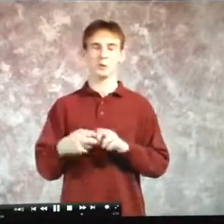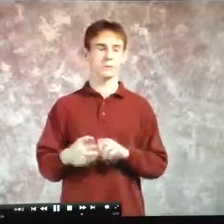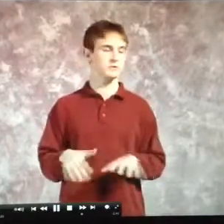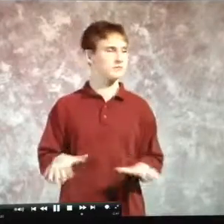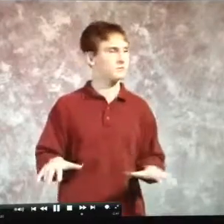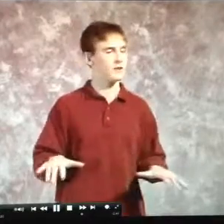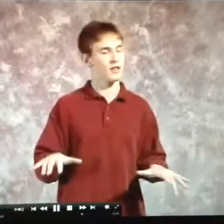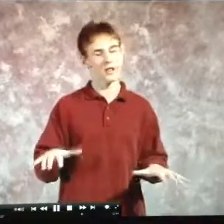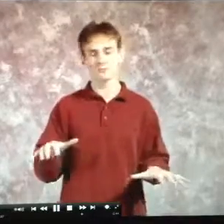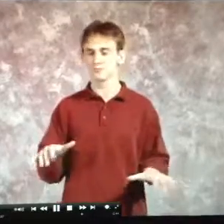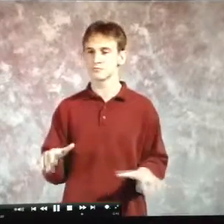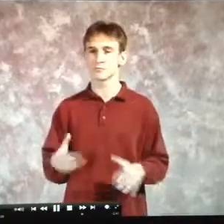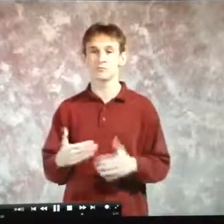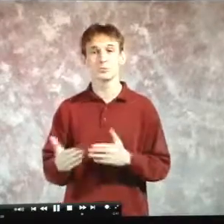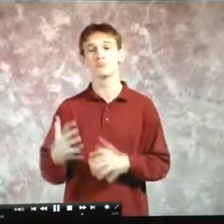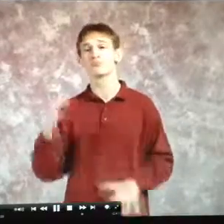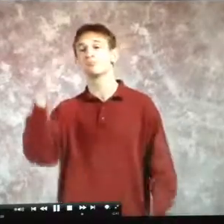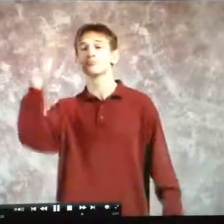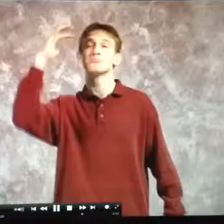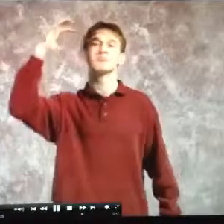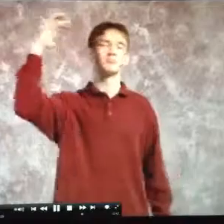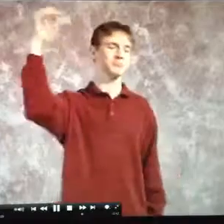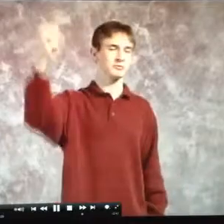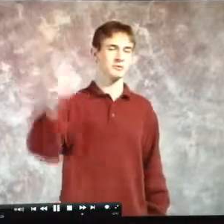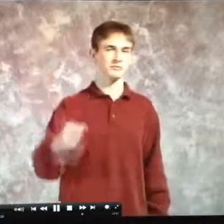we went and got in bed and went to the hotel.